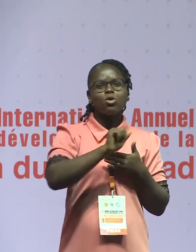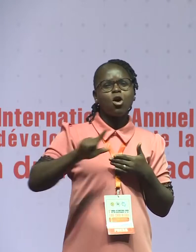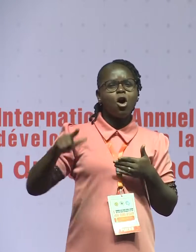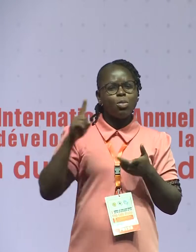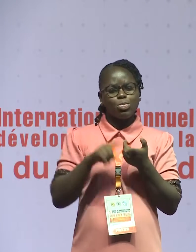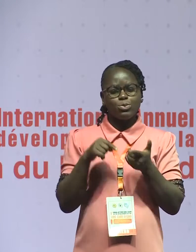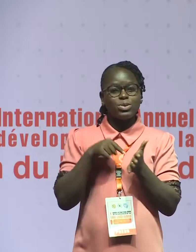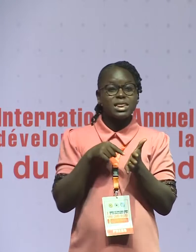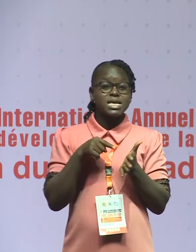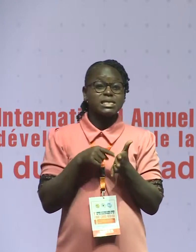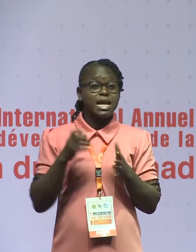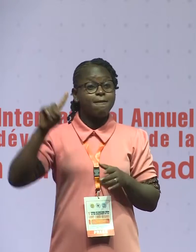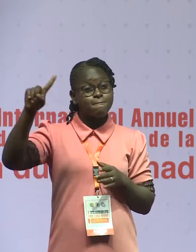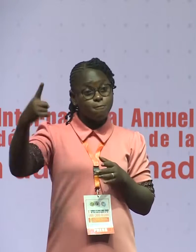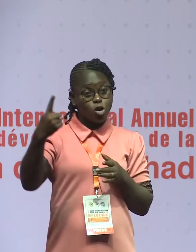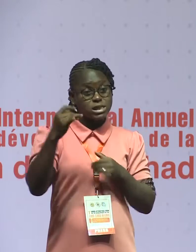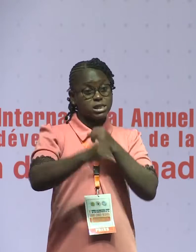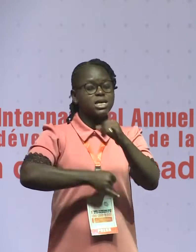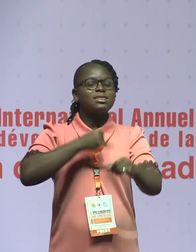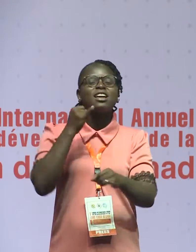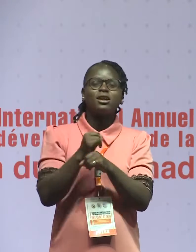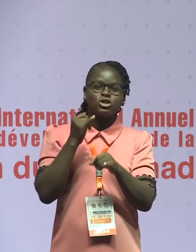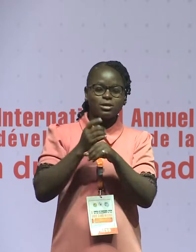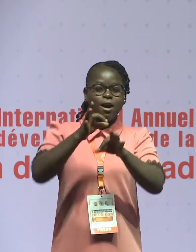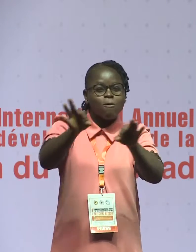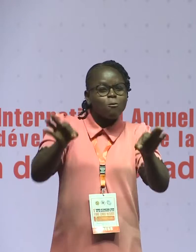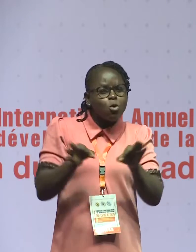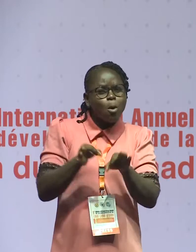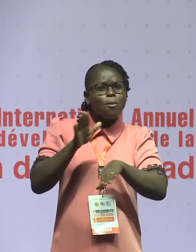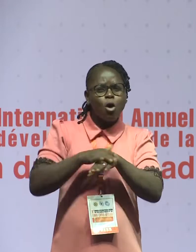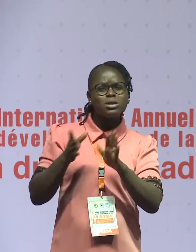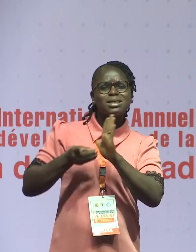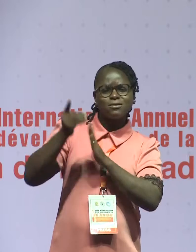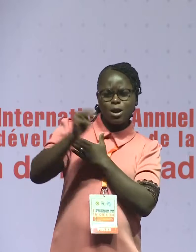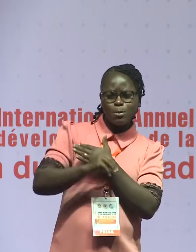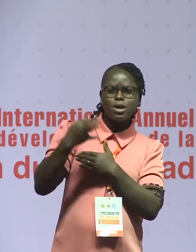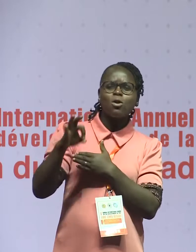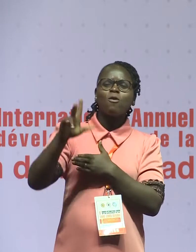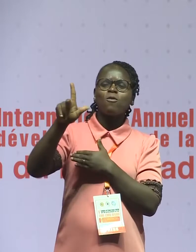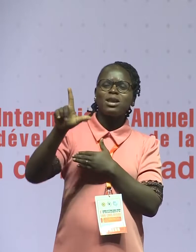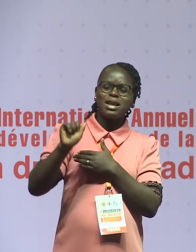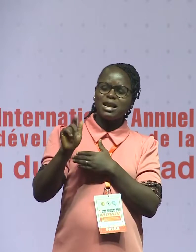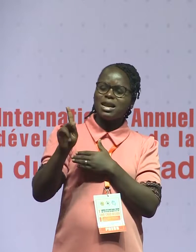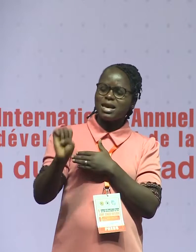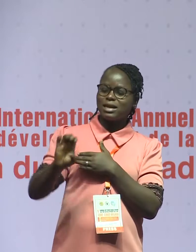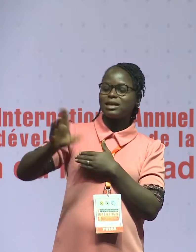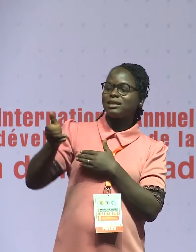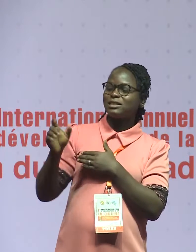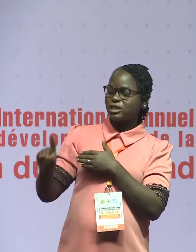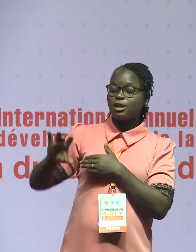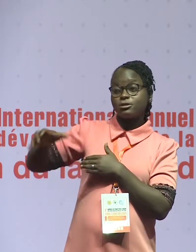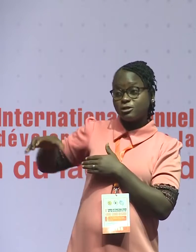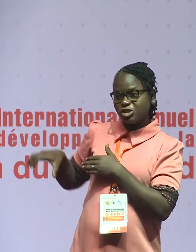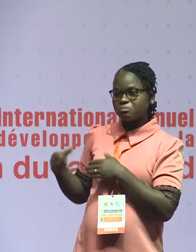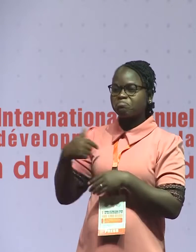this first international forum on the development of the Lake Chad region. I wish